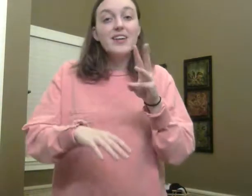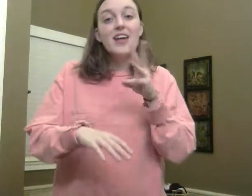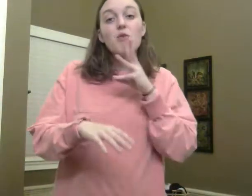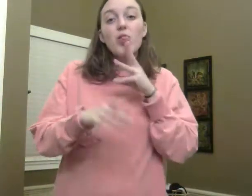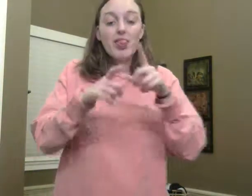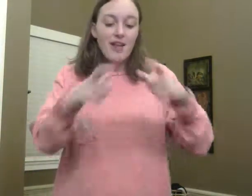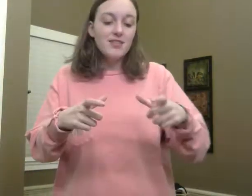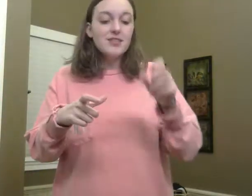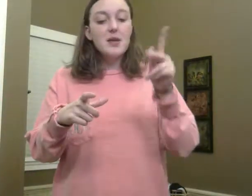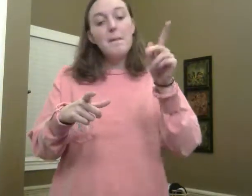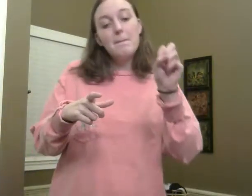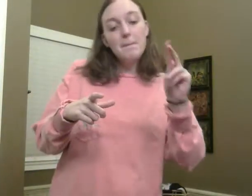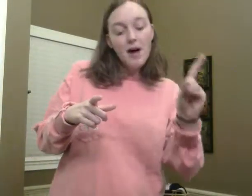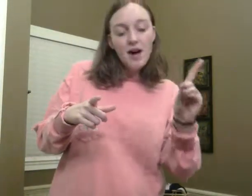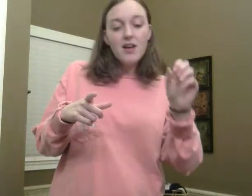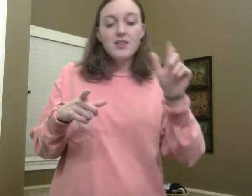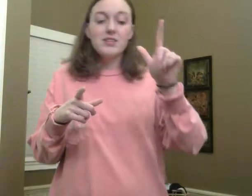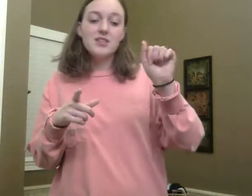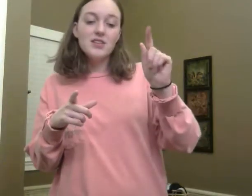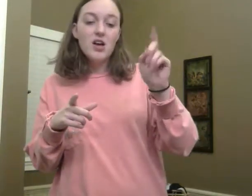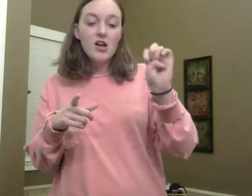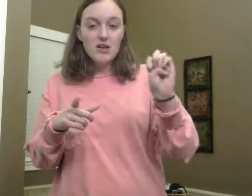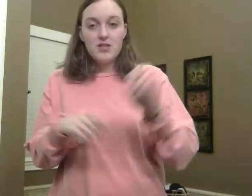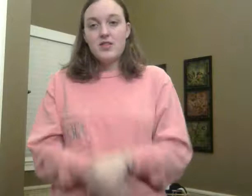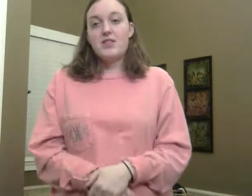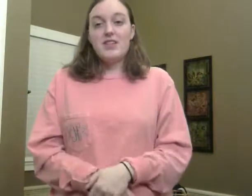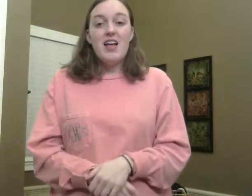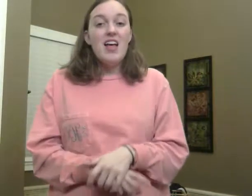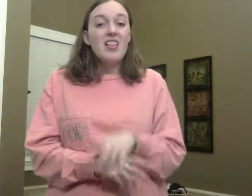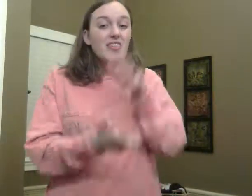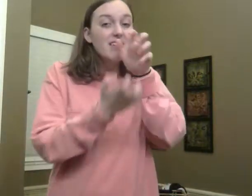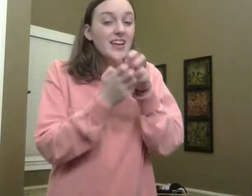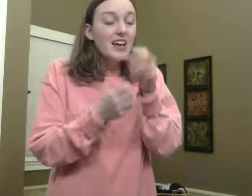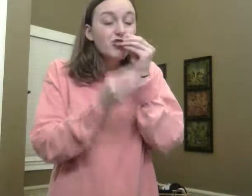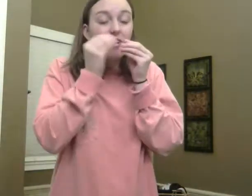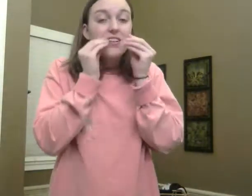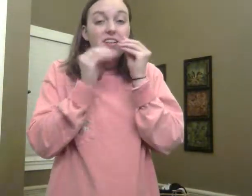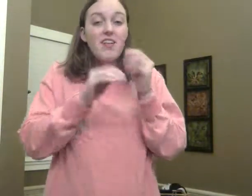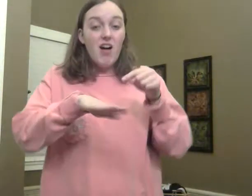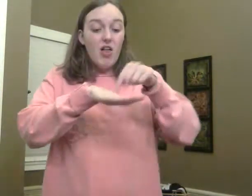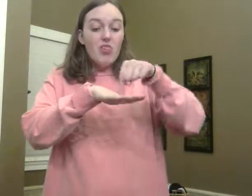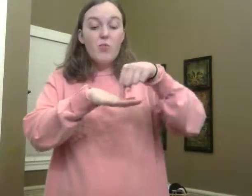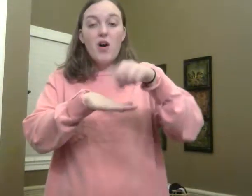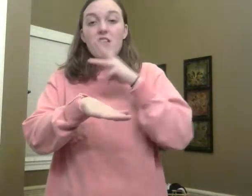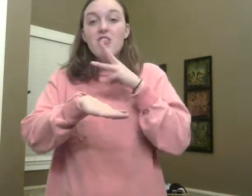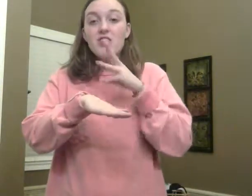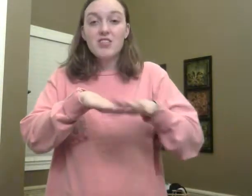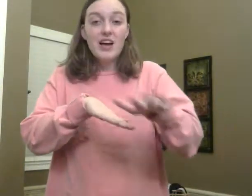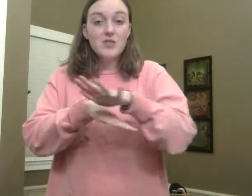just walk across the water. They also catch and eat their meals on the water as well. Additionally, because they spend